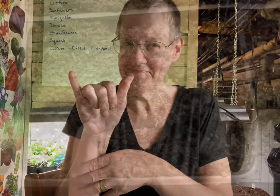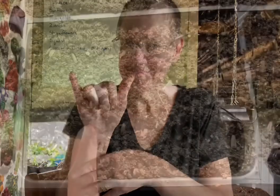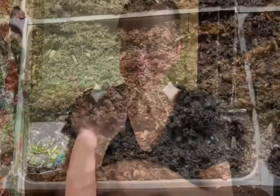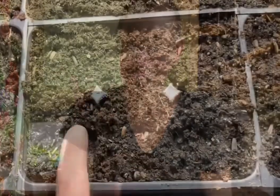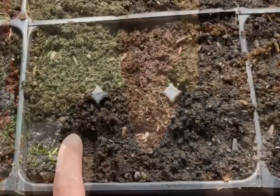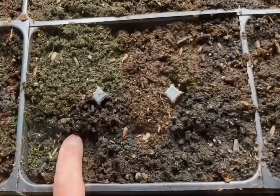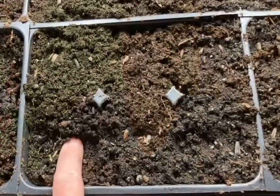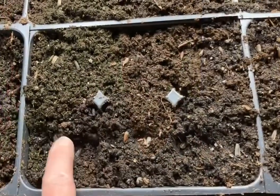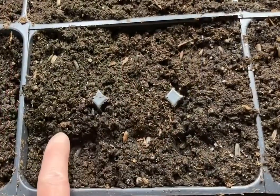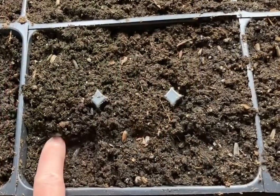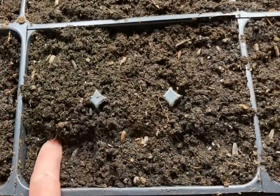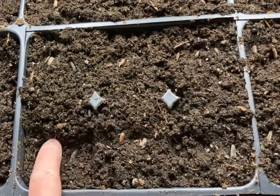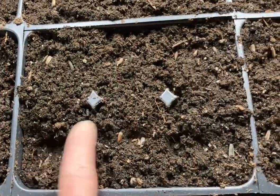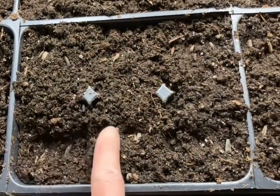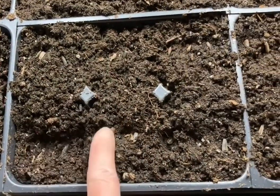that's the beginning of May.